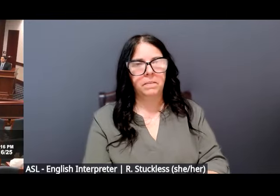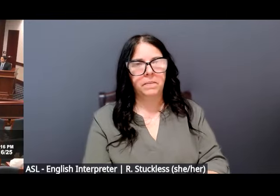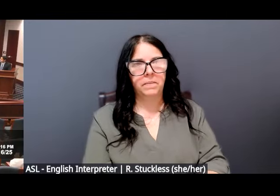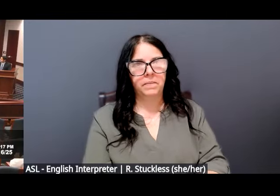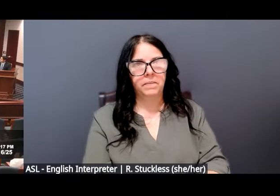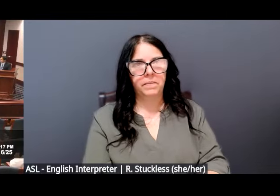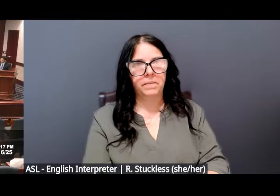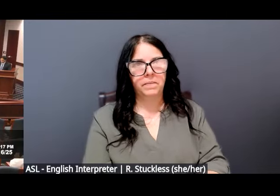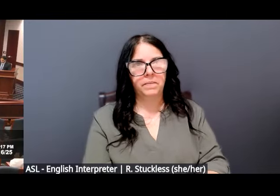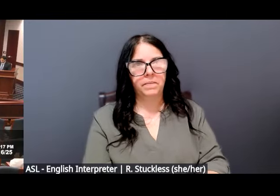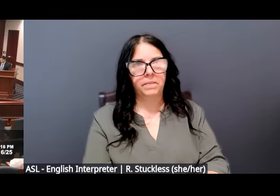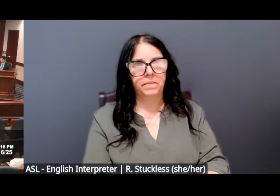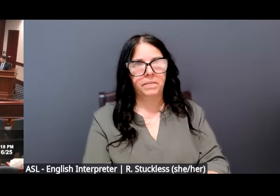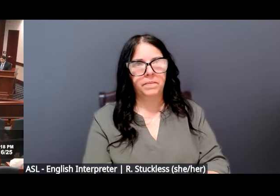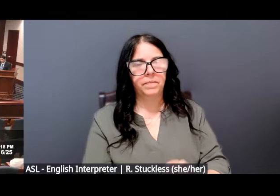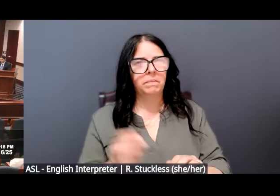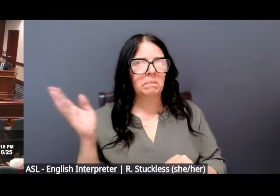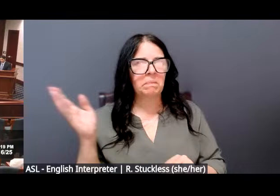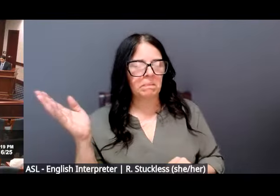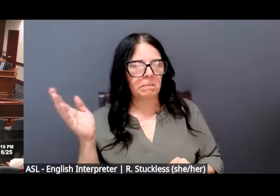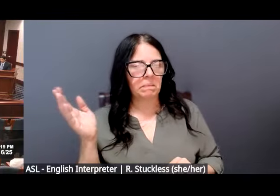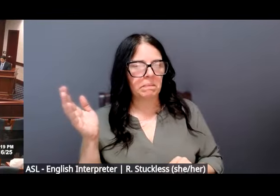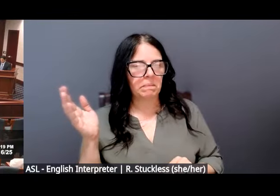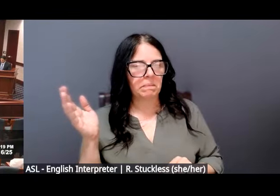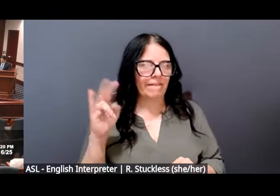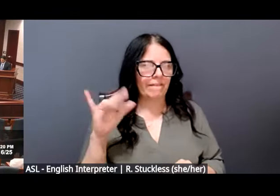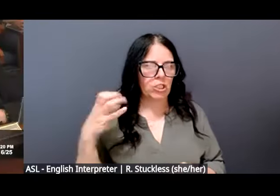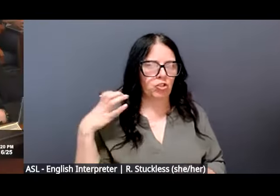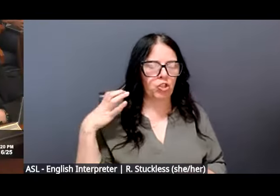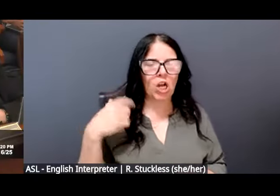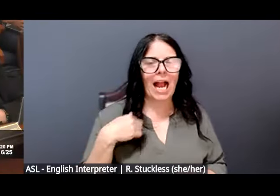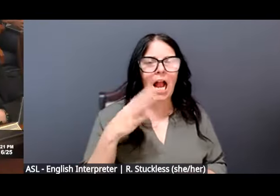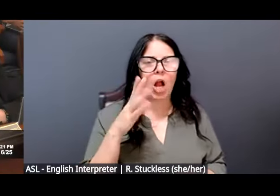change existing registrants to all registered voters.